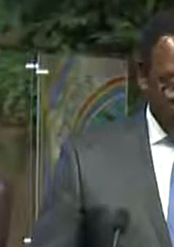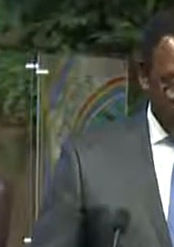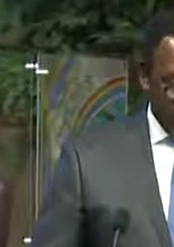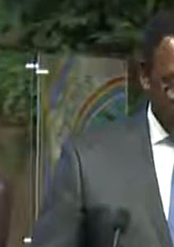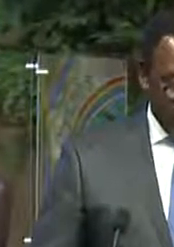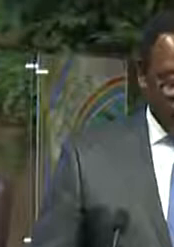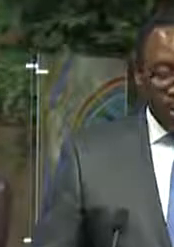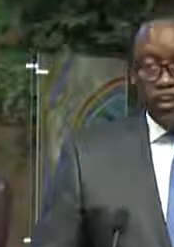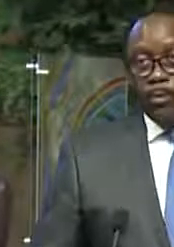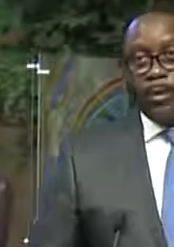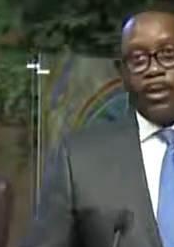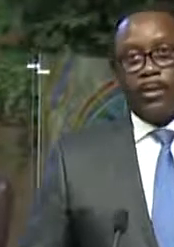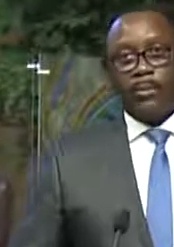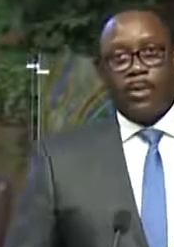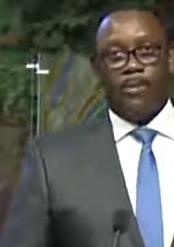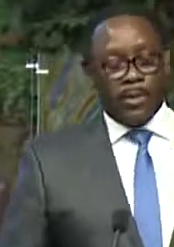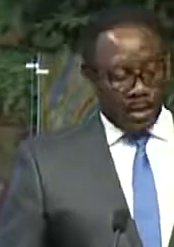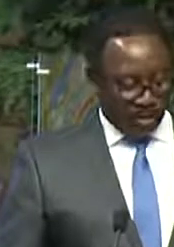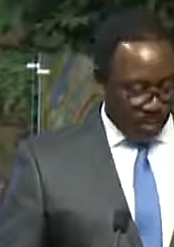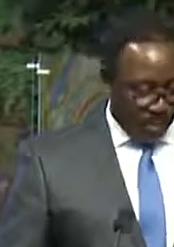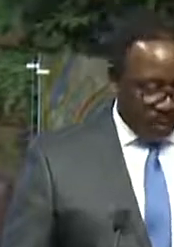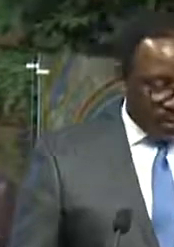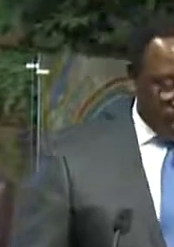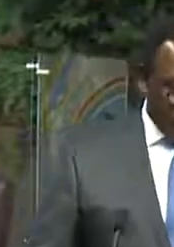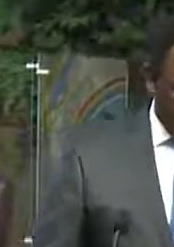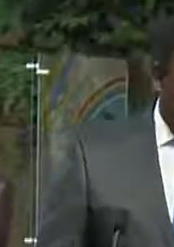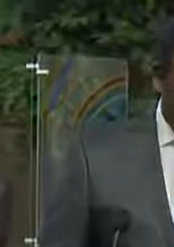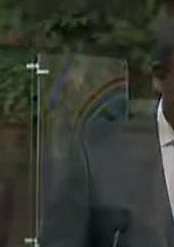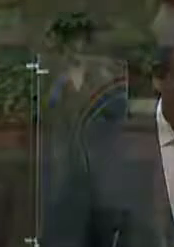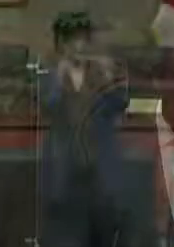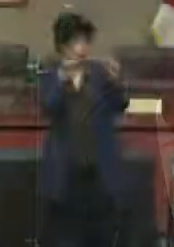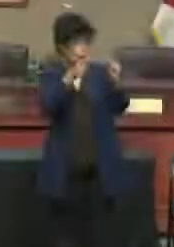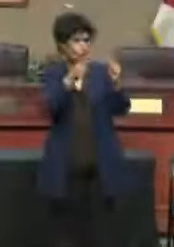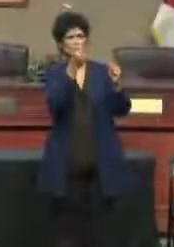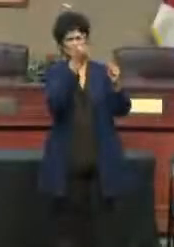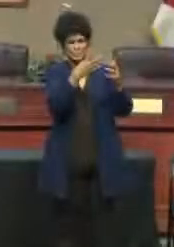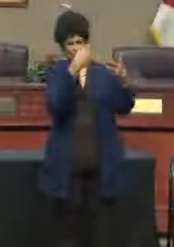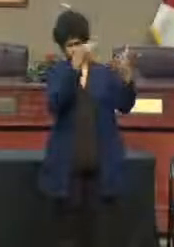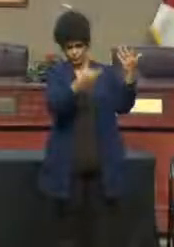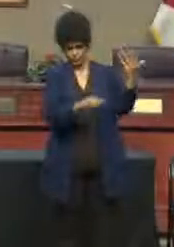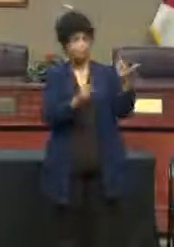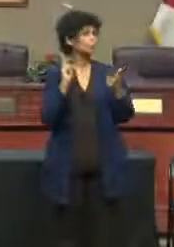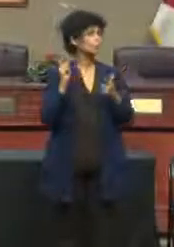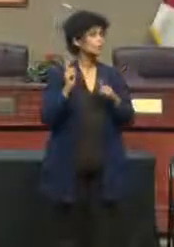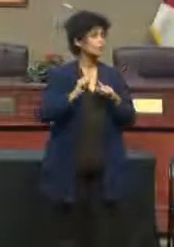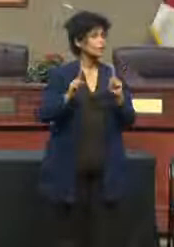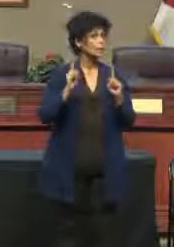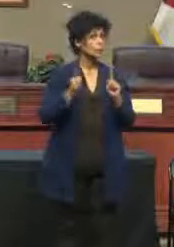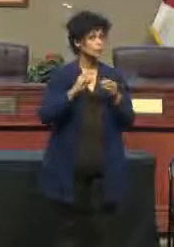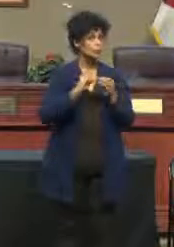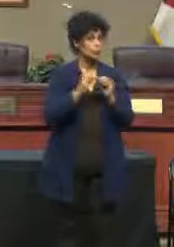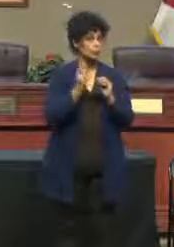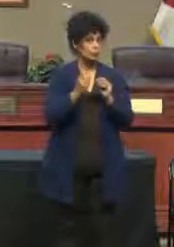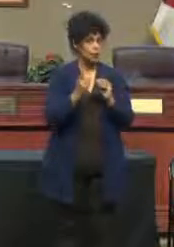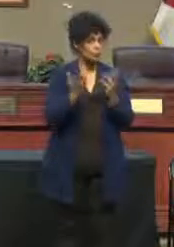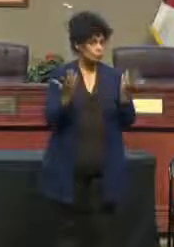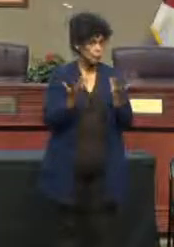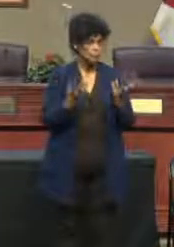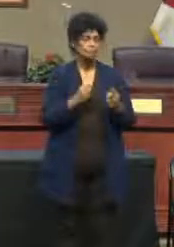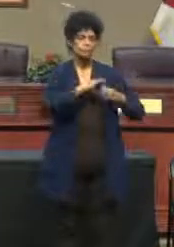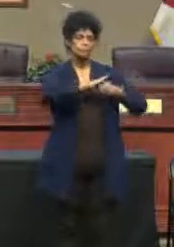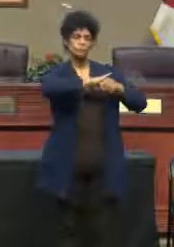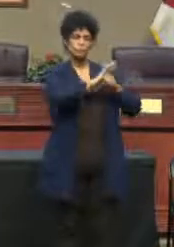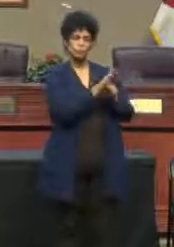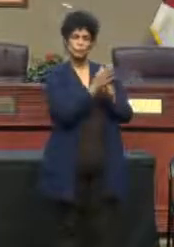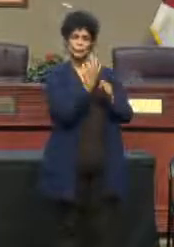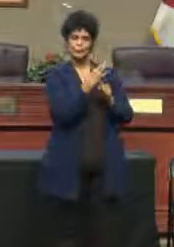week include several things, but first off, the number one goal is always to stop the spread of the COVID-19